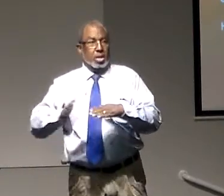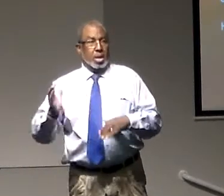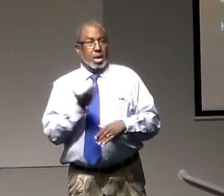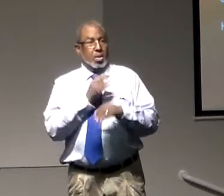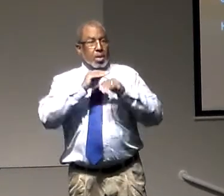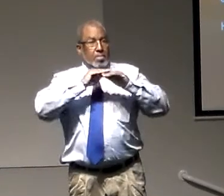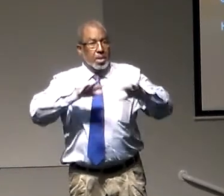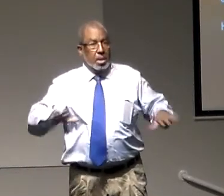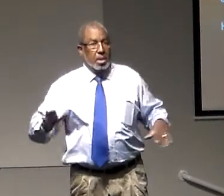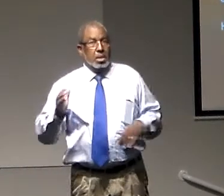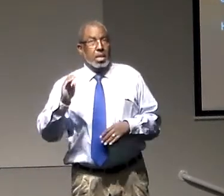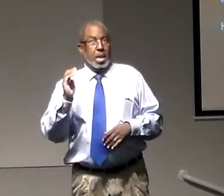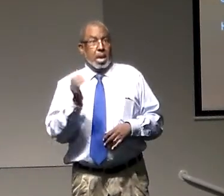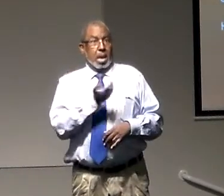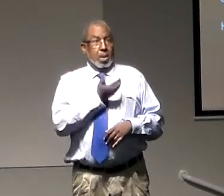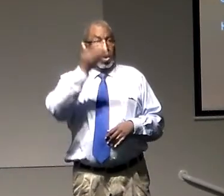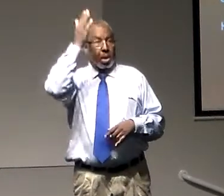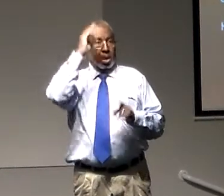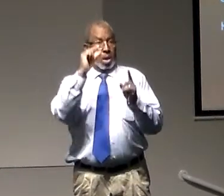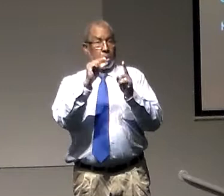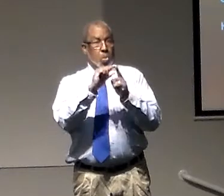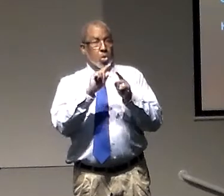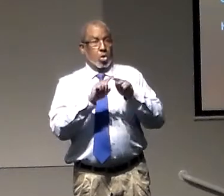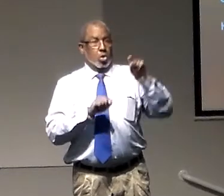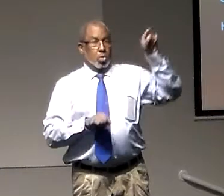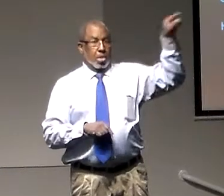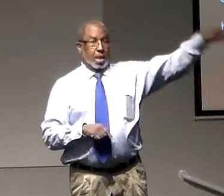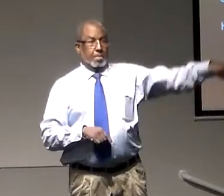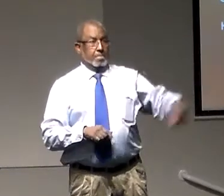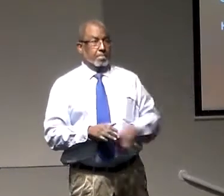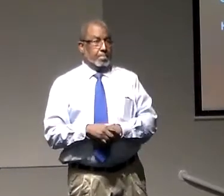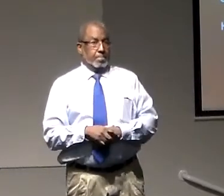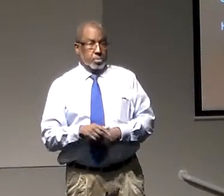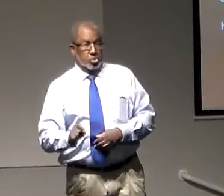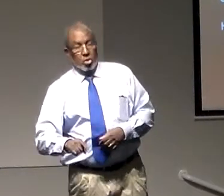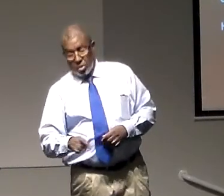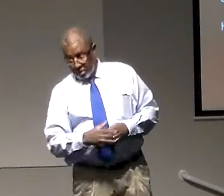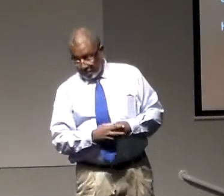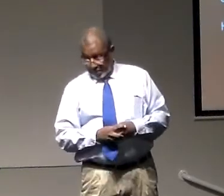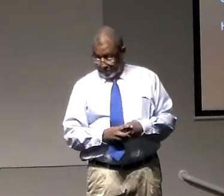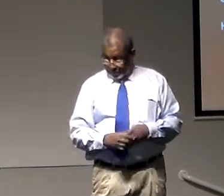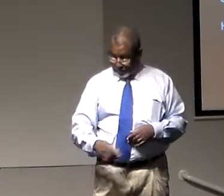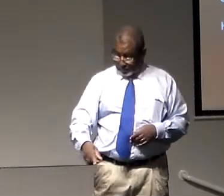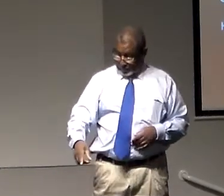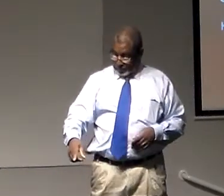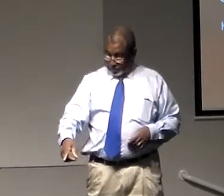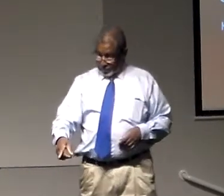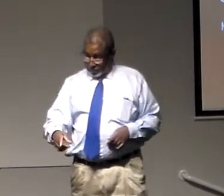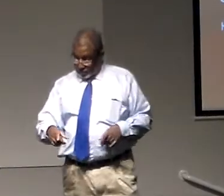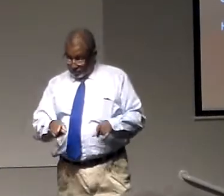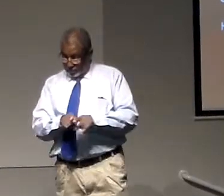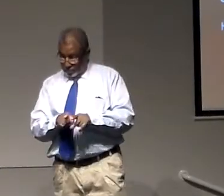So that's why we need to share a blessing of God's Word over there. That's what we should do.